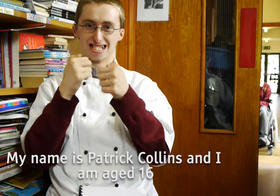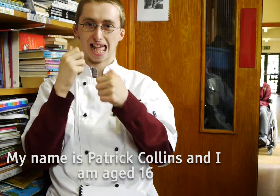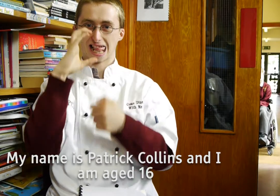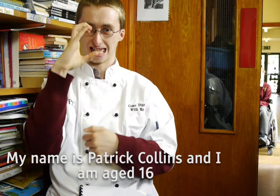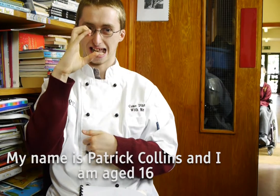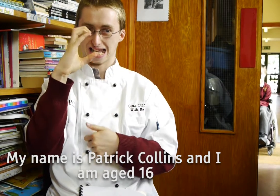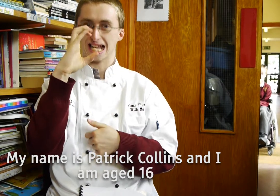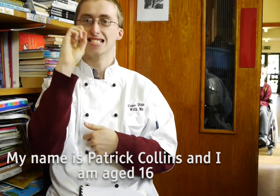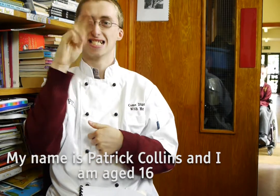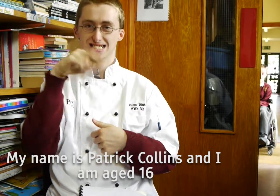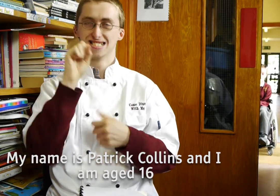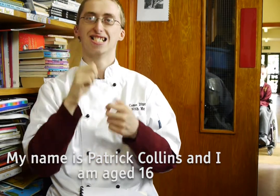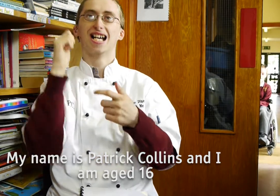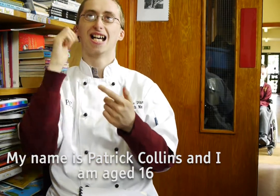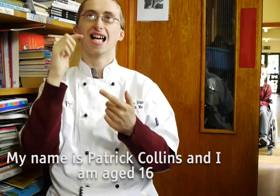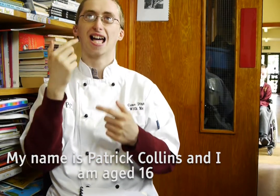my name is Patrick Collins.